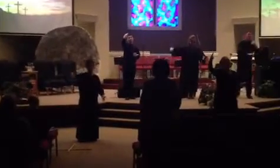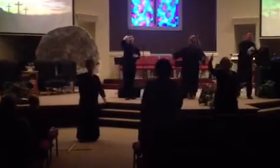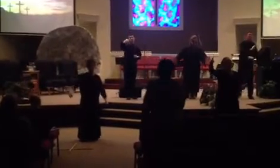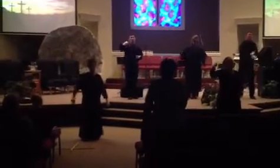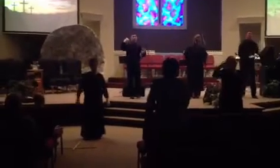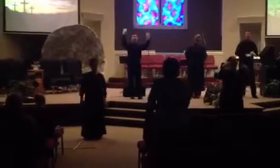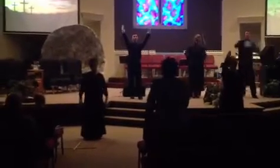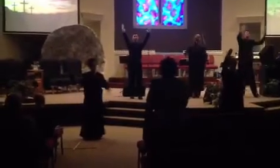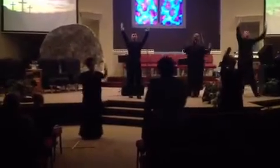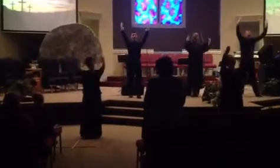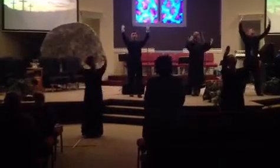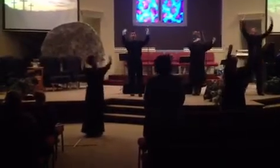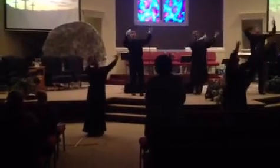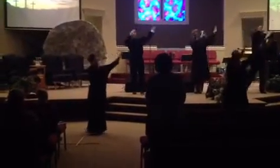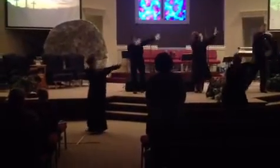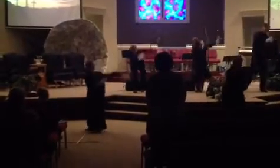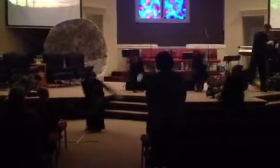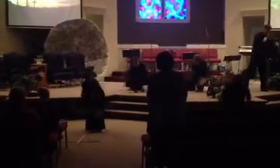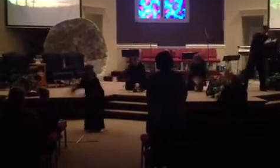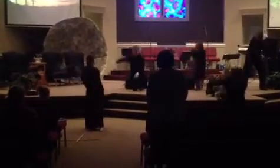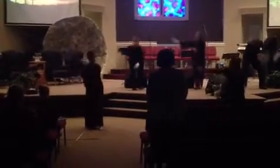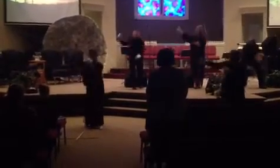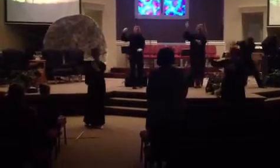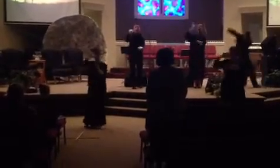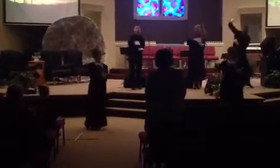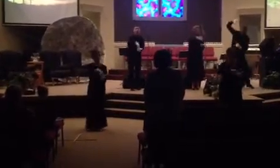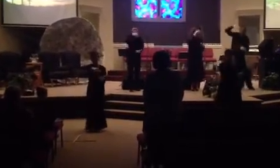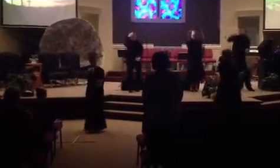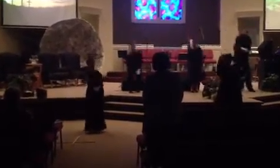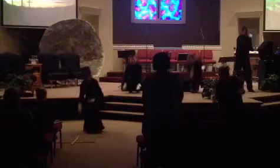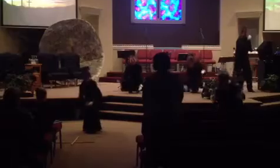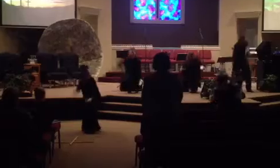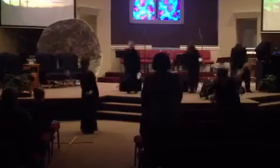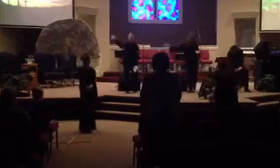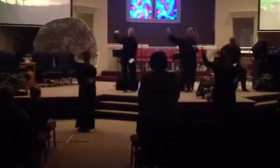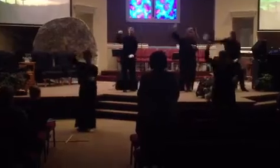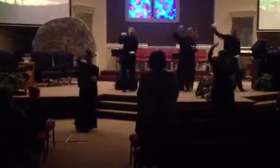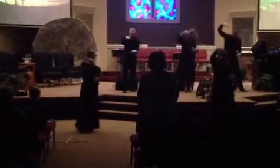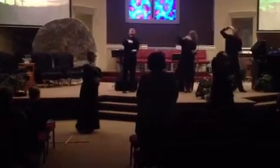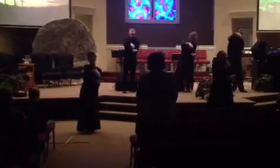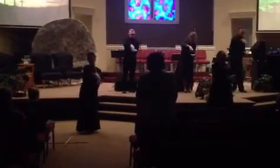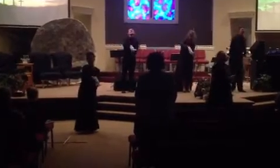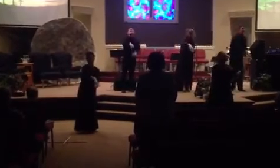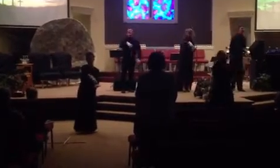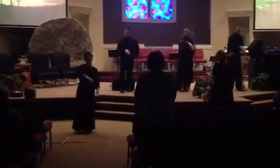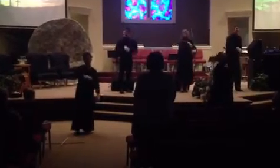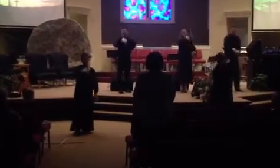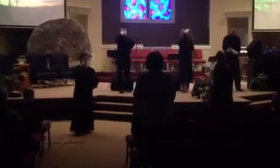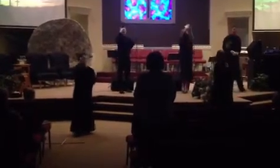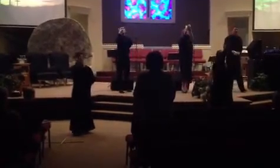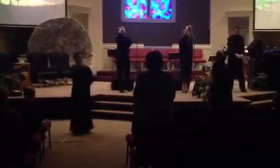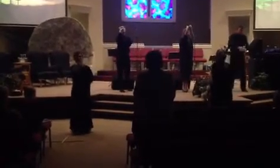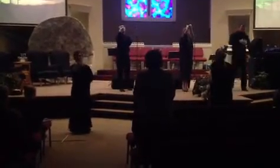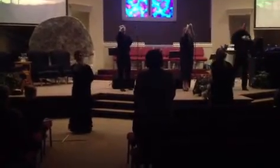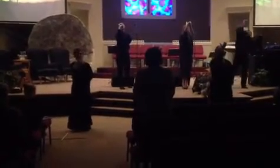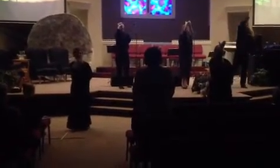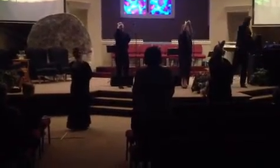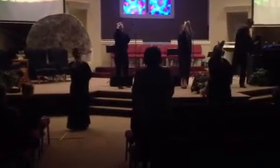All I can do is fall down on my knees and cry. I